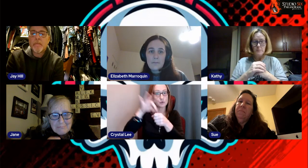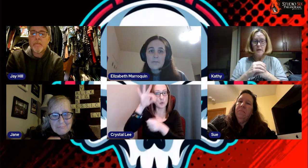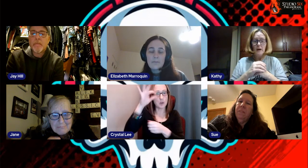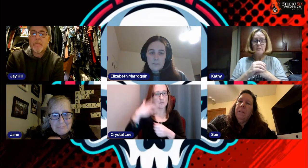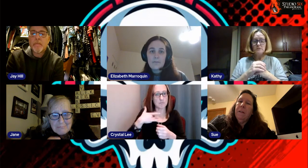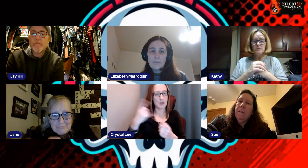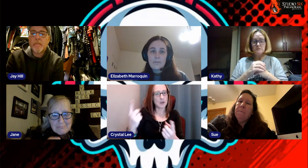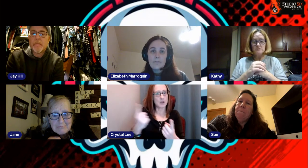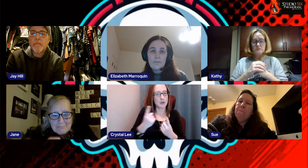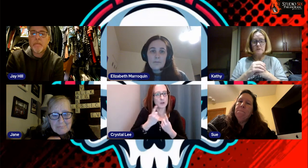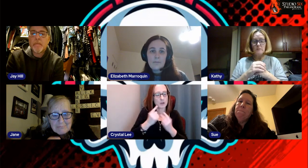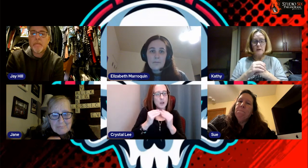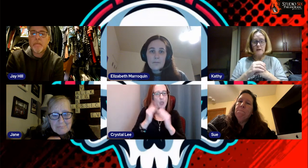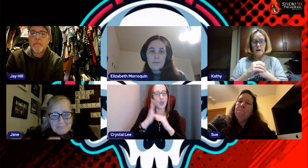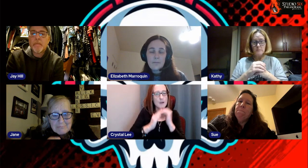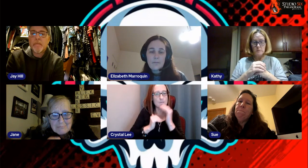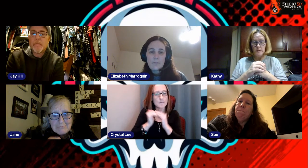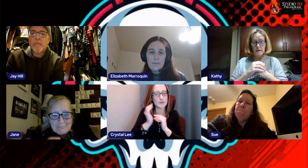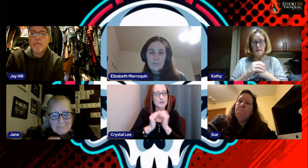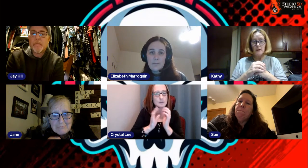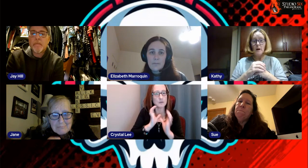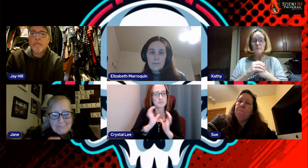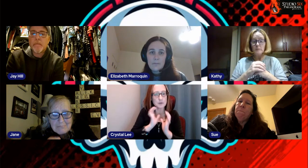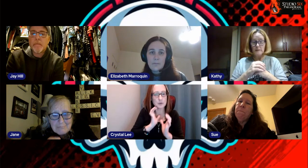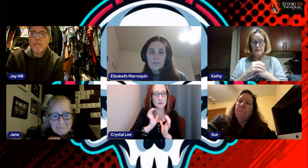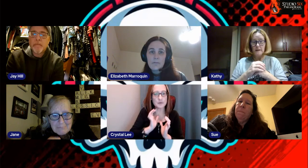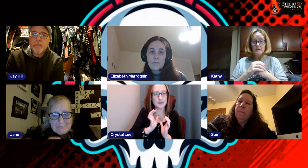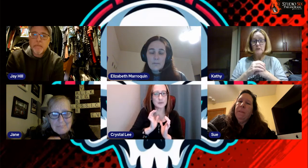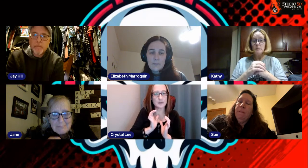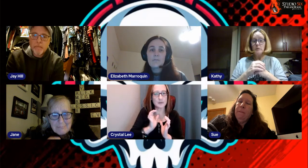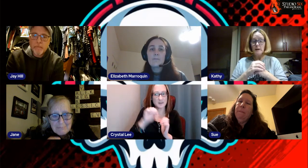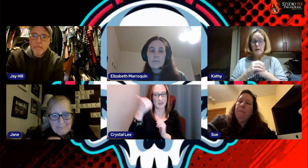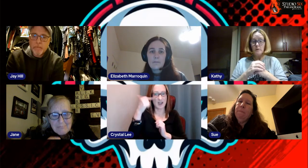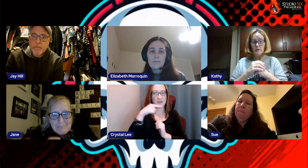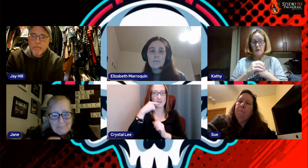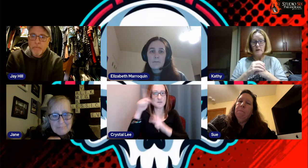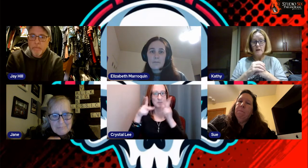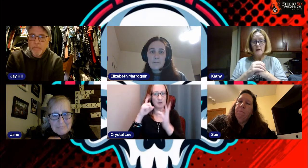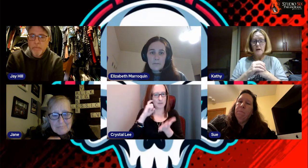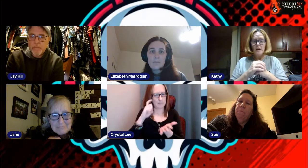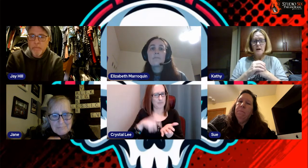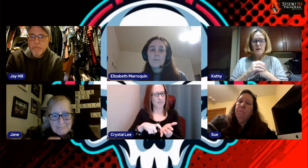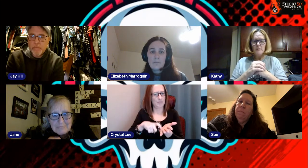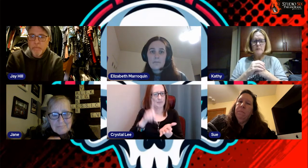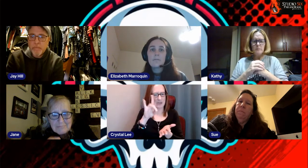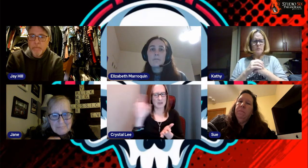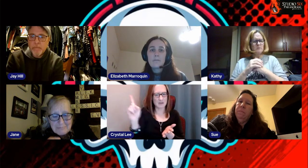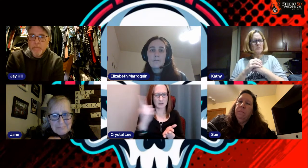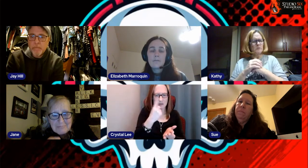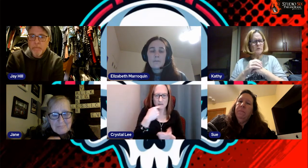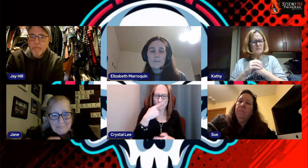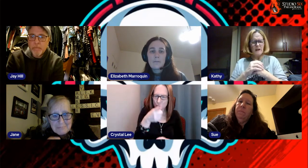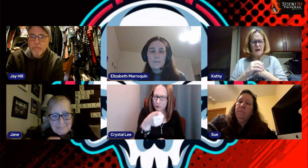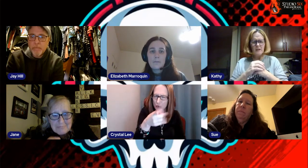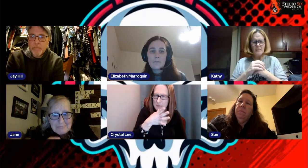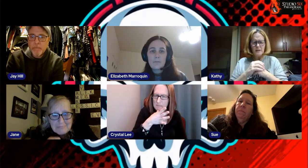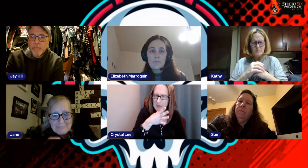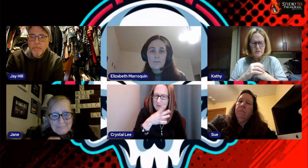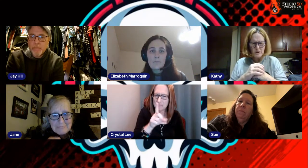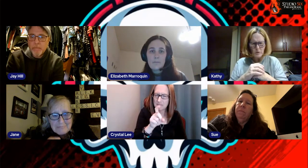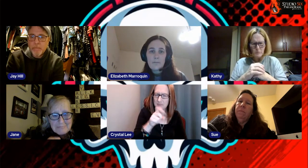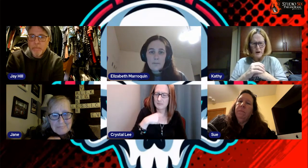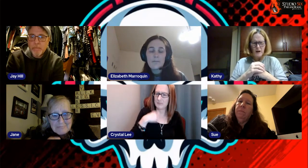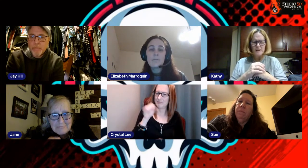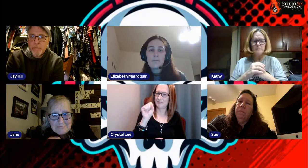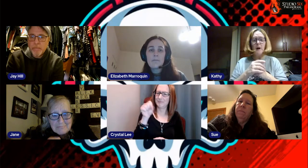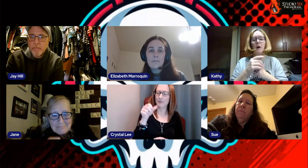mom, and the children's and that came to me comfortably to communicate with her. Hearing people were most like, how did they come